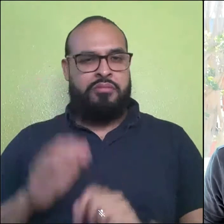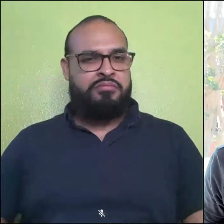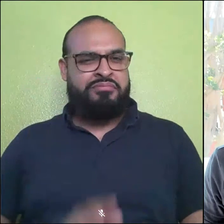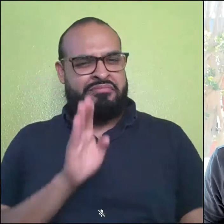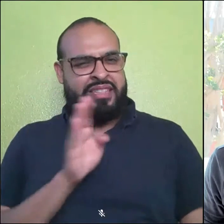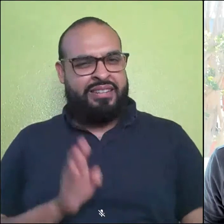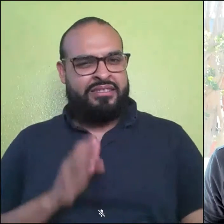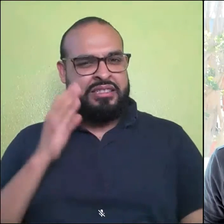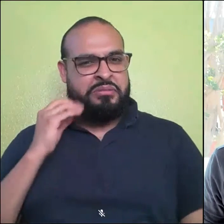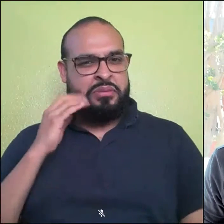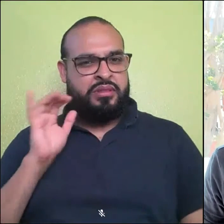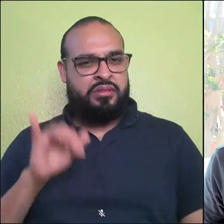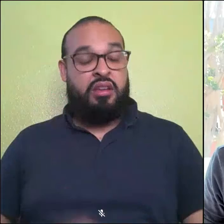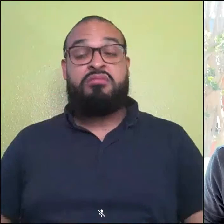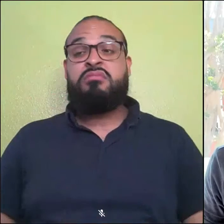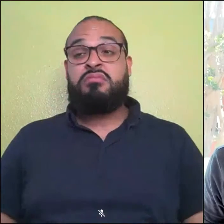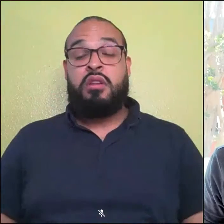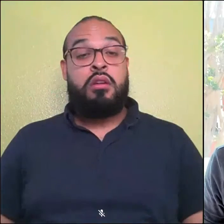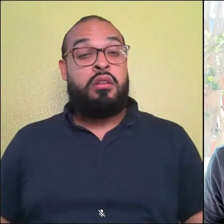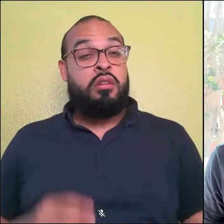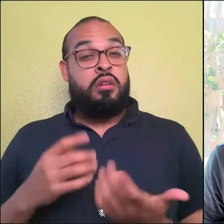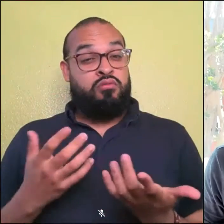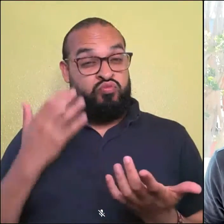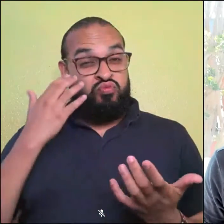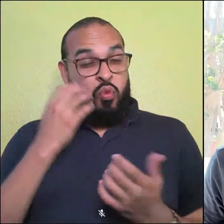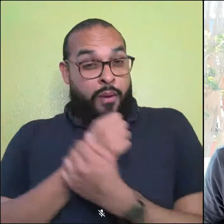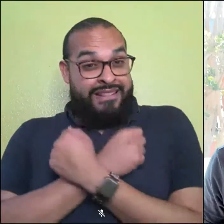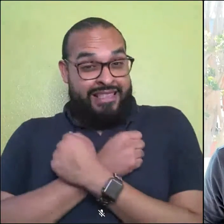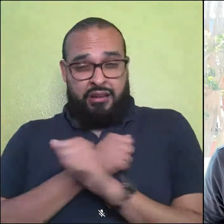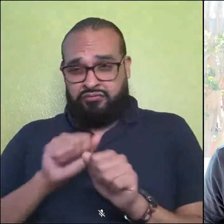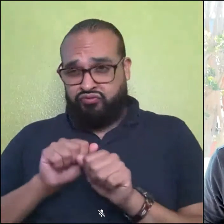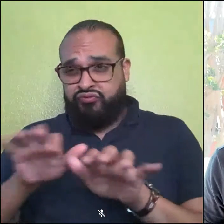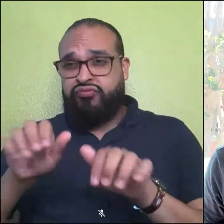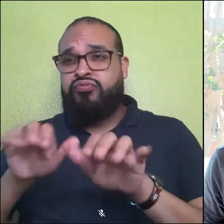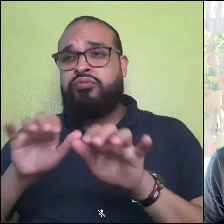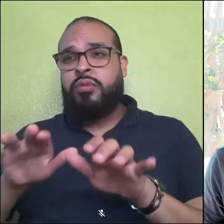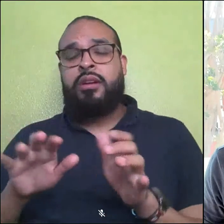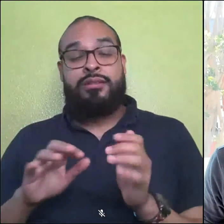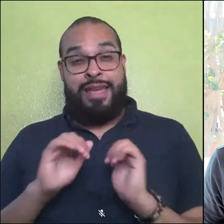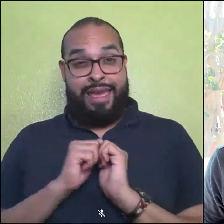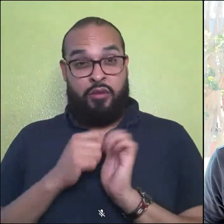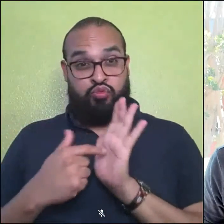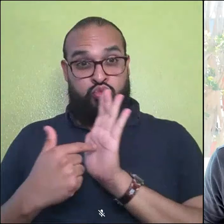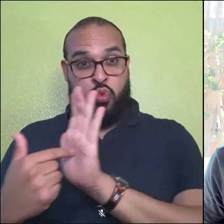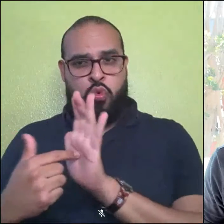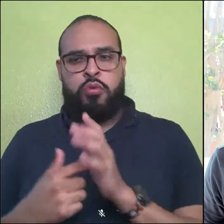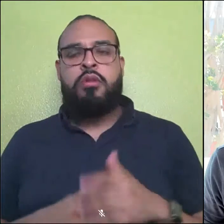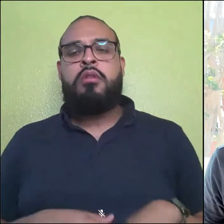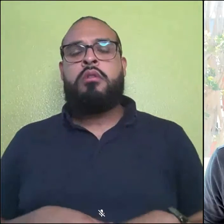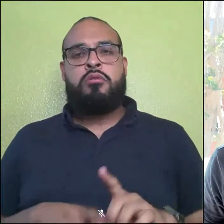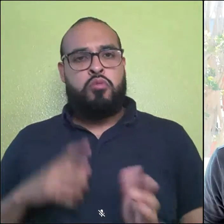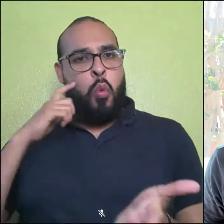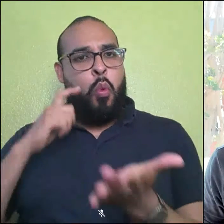And sometimes sending love to that inner child is really just being present with what he's feeling, because no